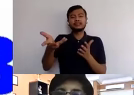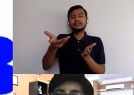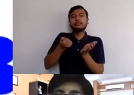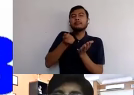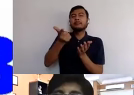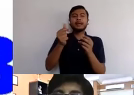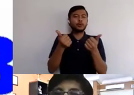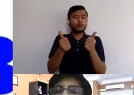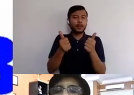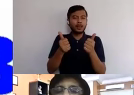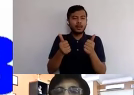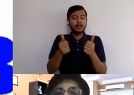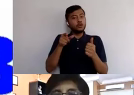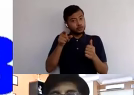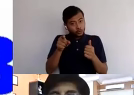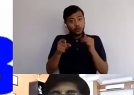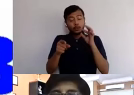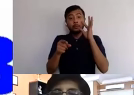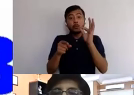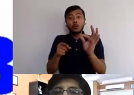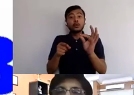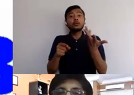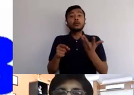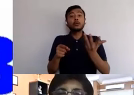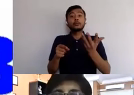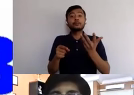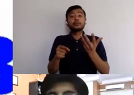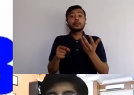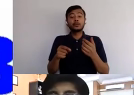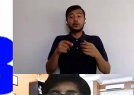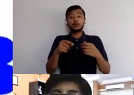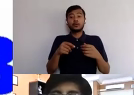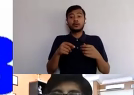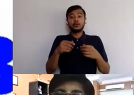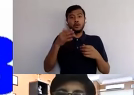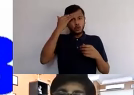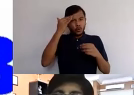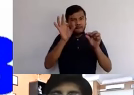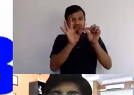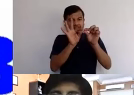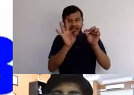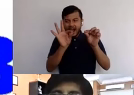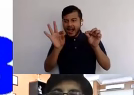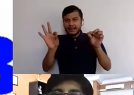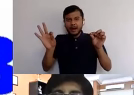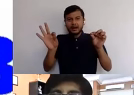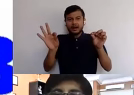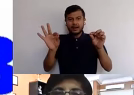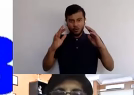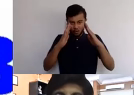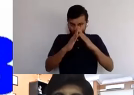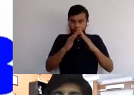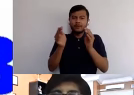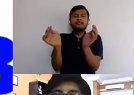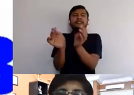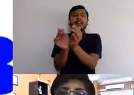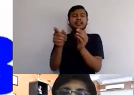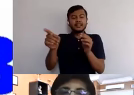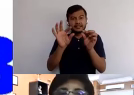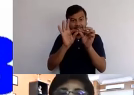backhaul. So you don't go for all the way, you know, the fiber connectivity to each and every home or each and every village,